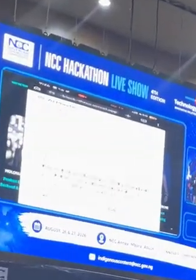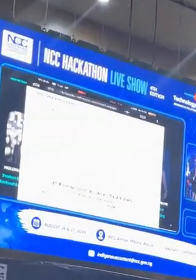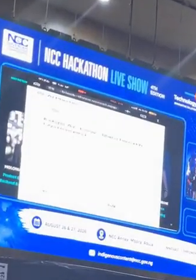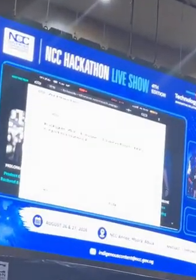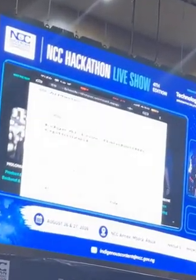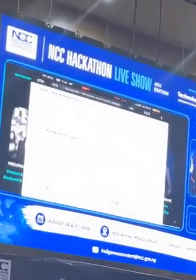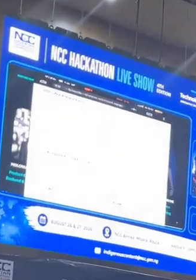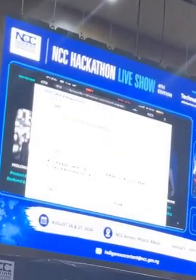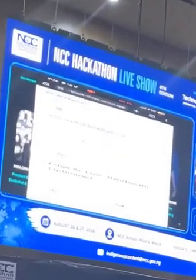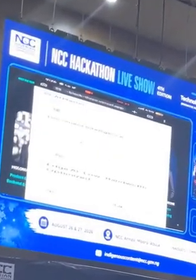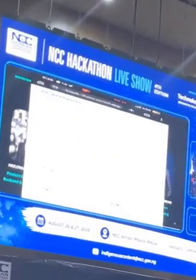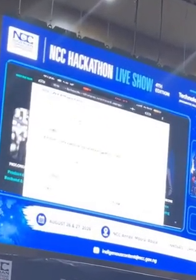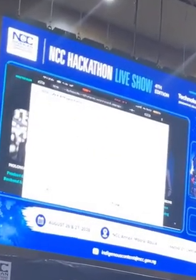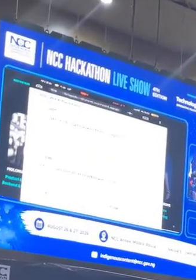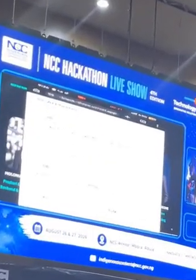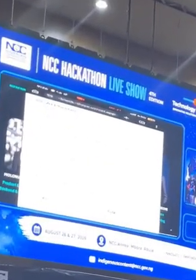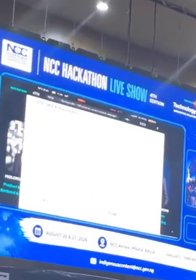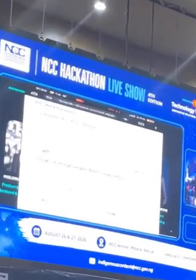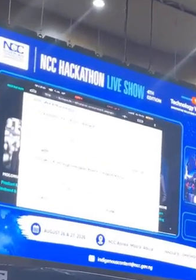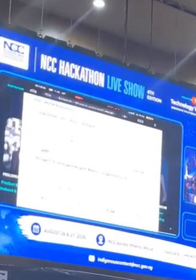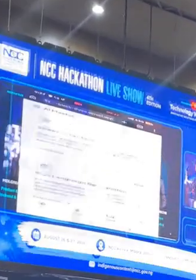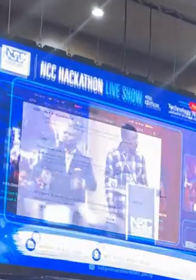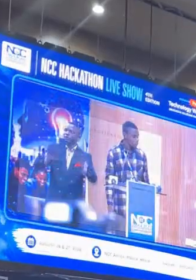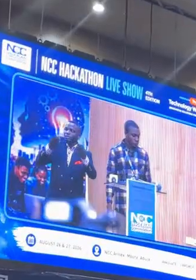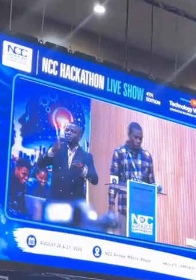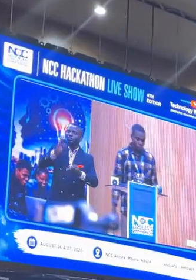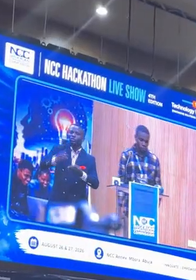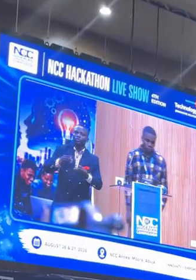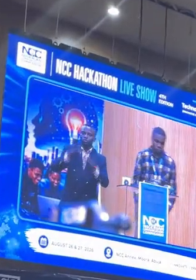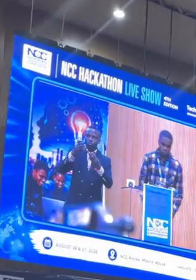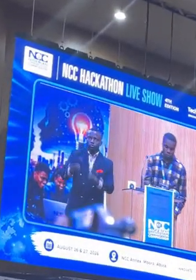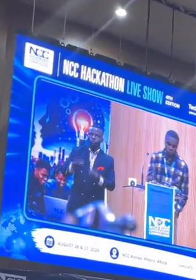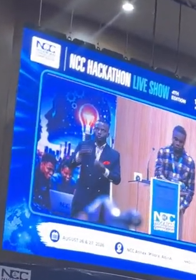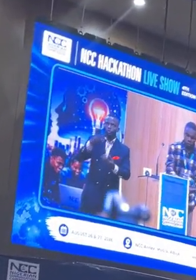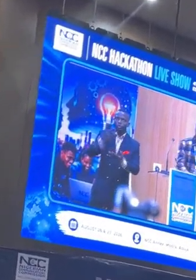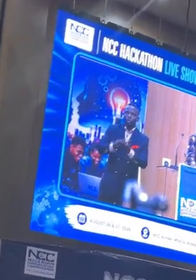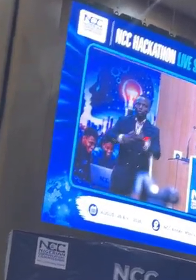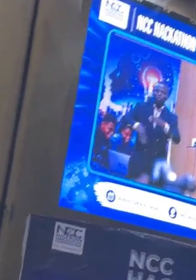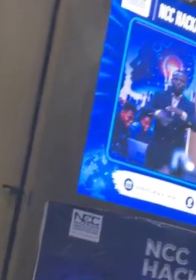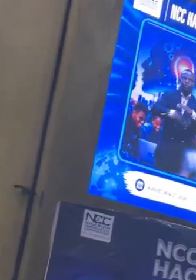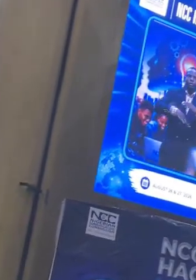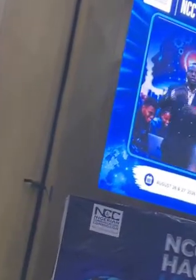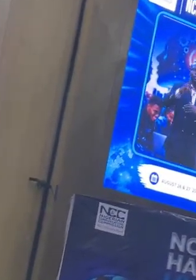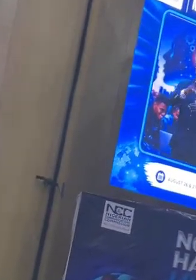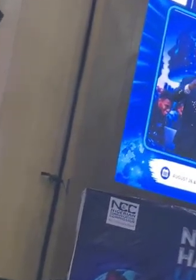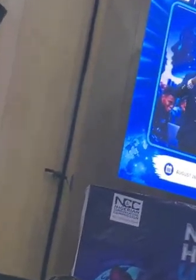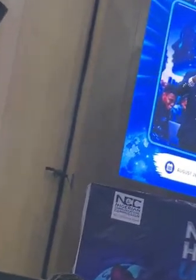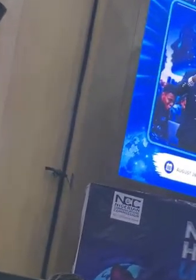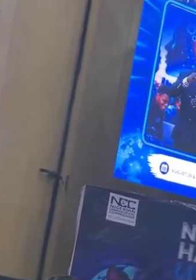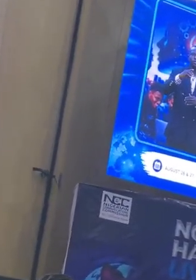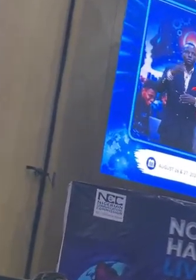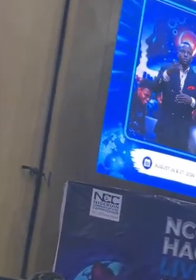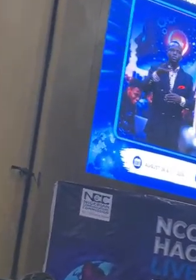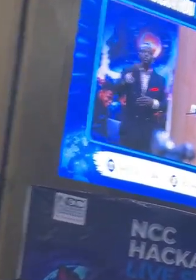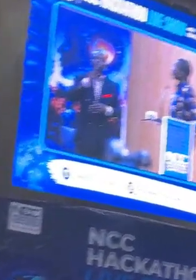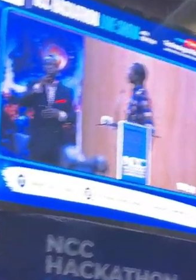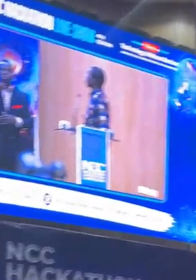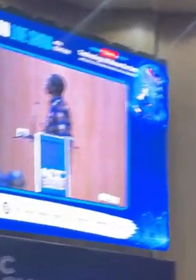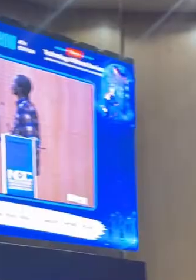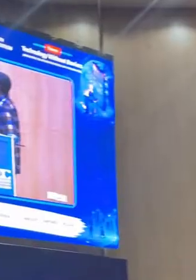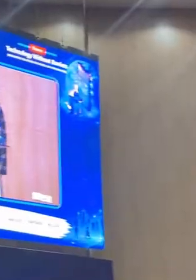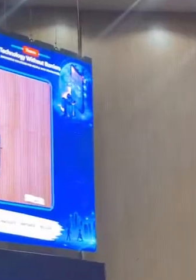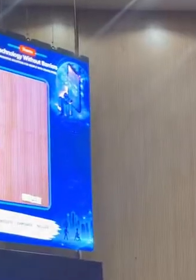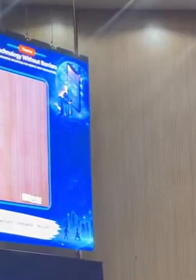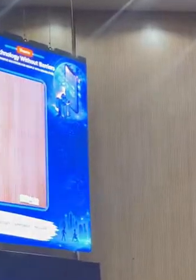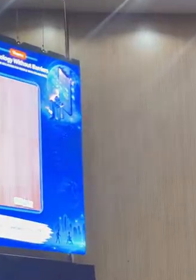Please, your ability to present your solution effectively under 8 minutes is one thing you'll be judged. Remember, so you